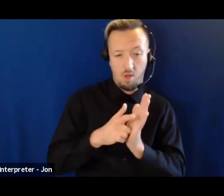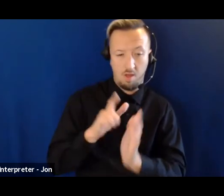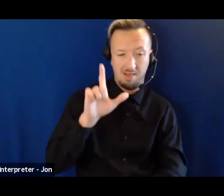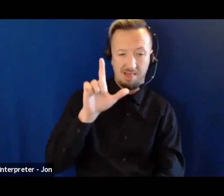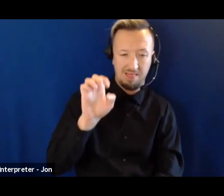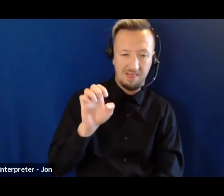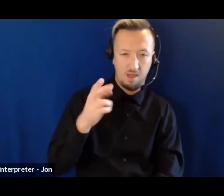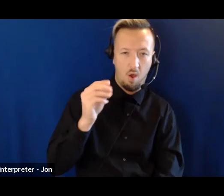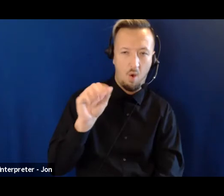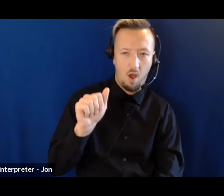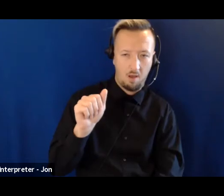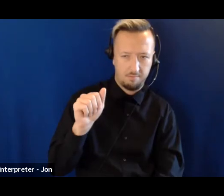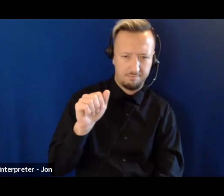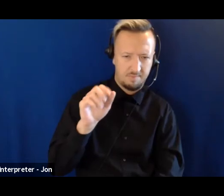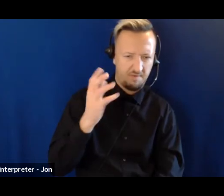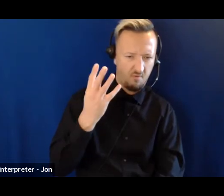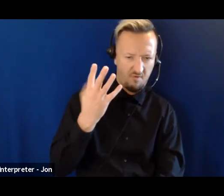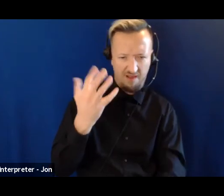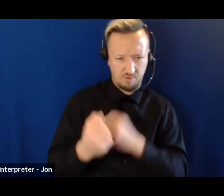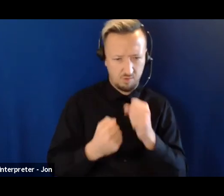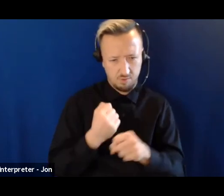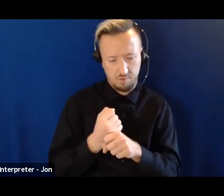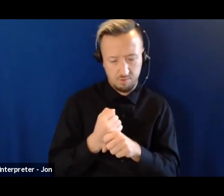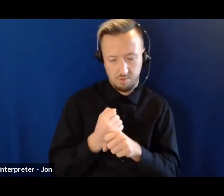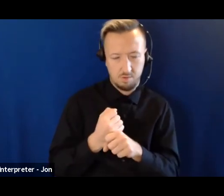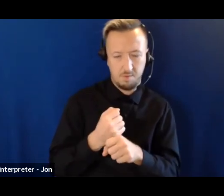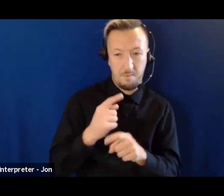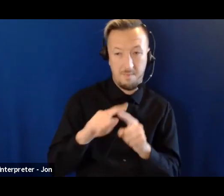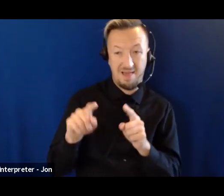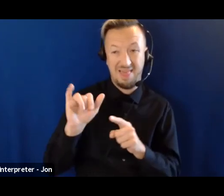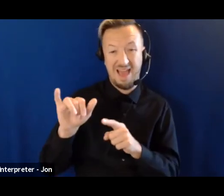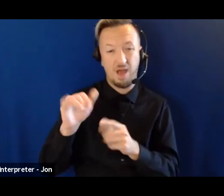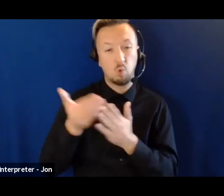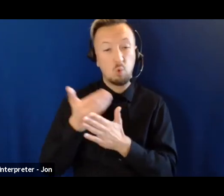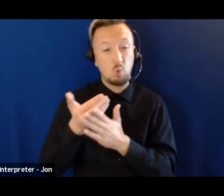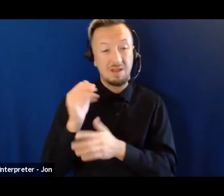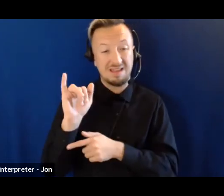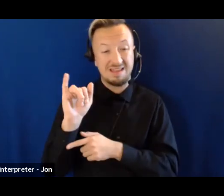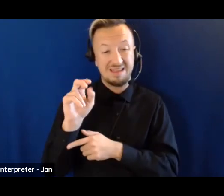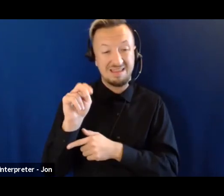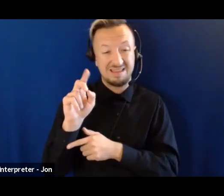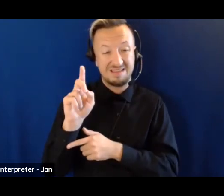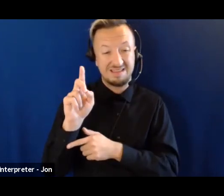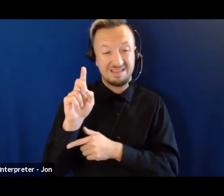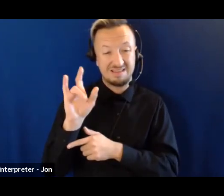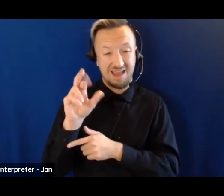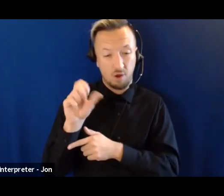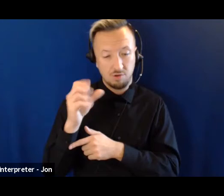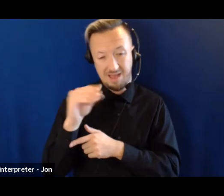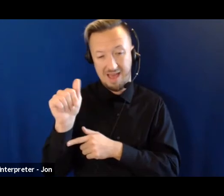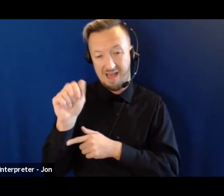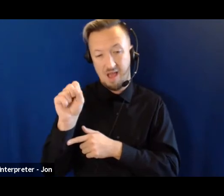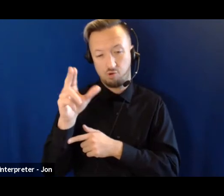But the indicators and assurances for SILCs are, you know, fairly new in that timeline, but they're super important for SILCs